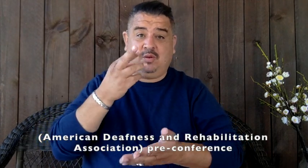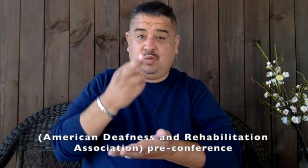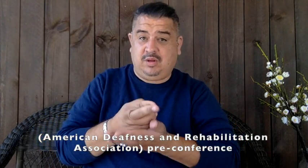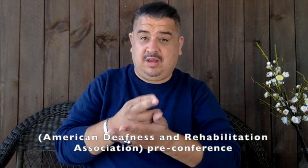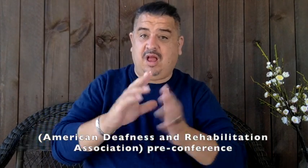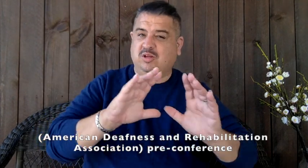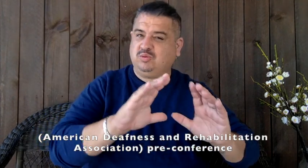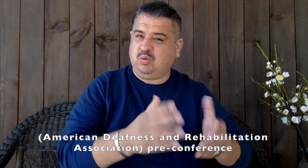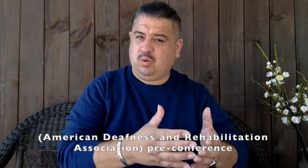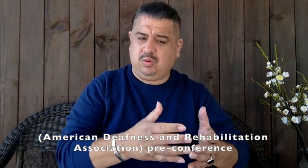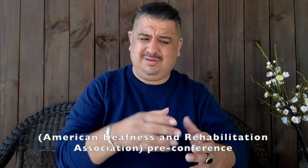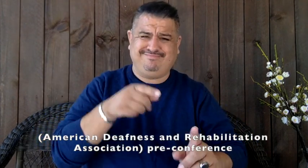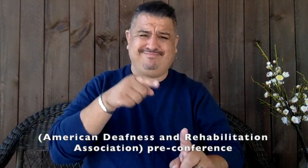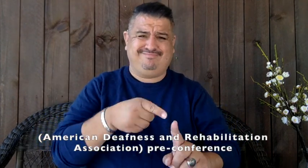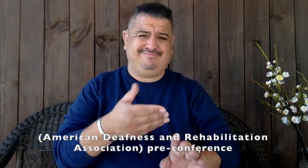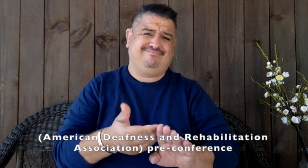Act, pre-conference,